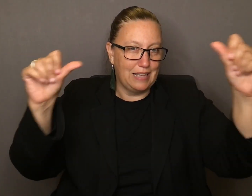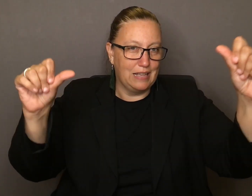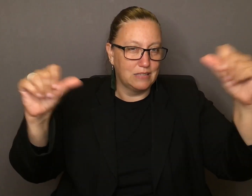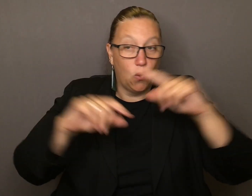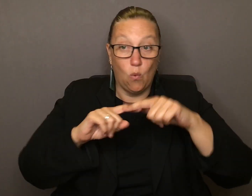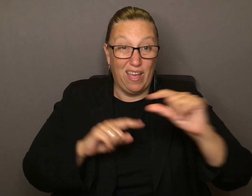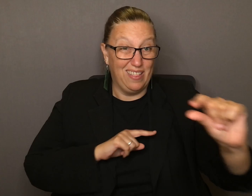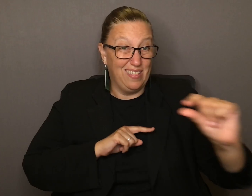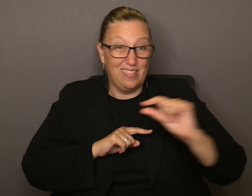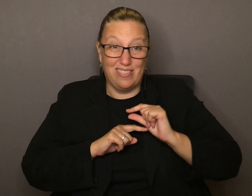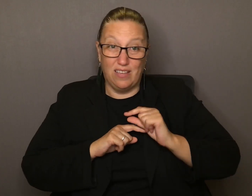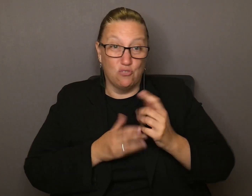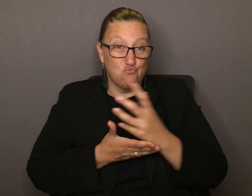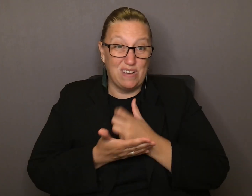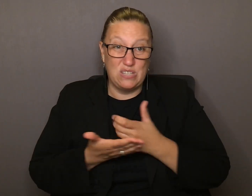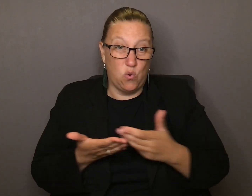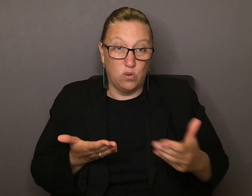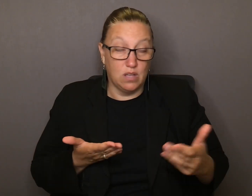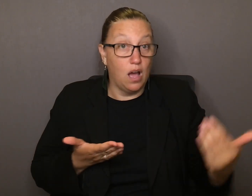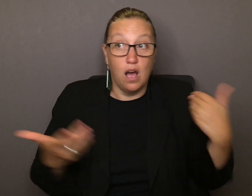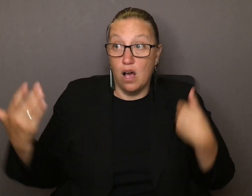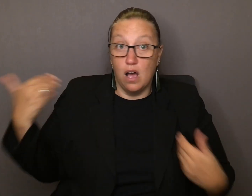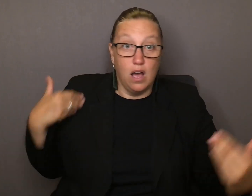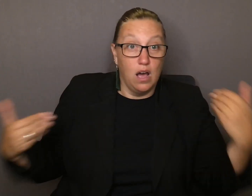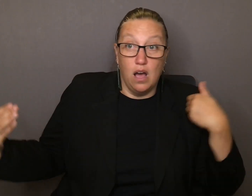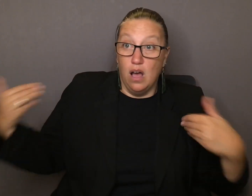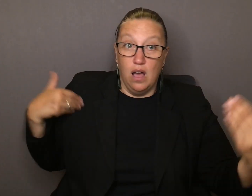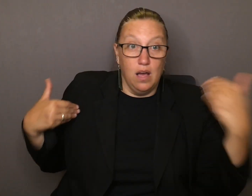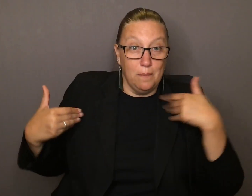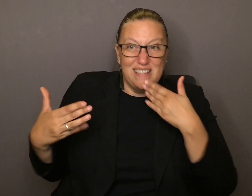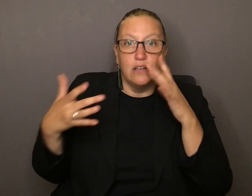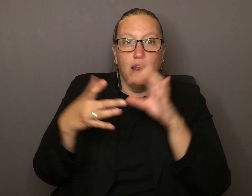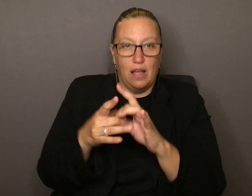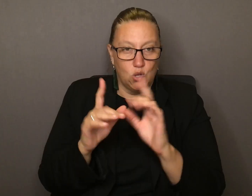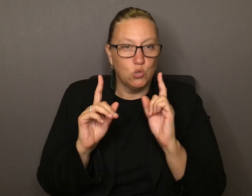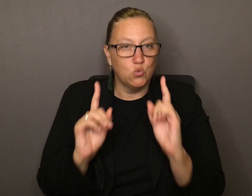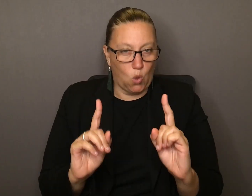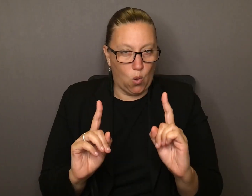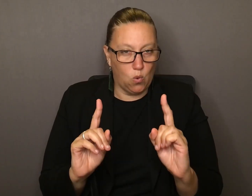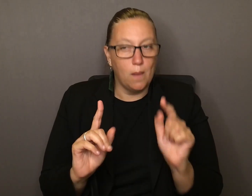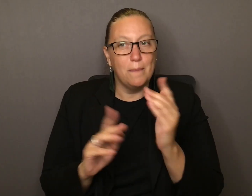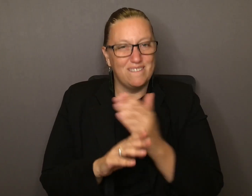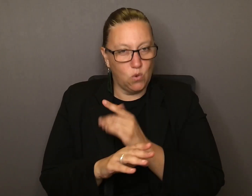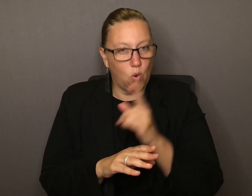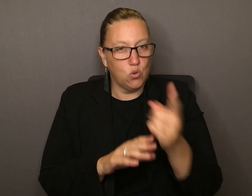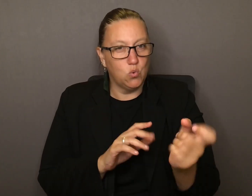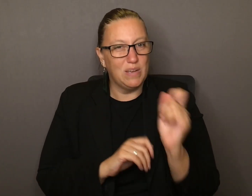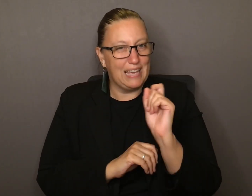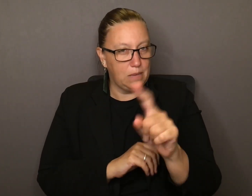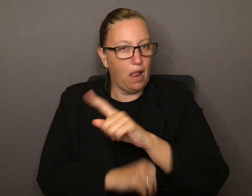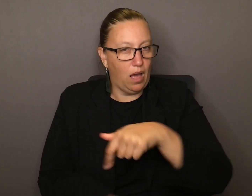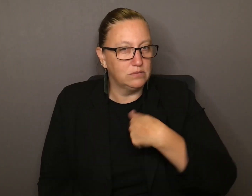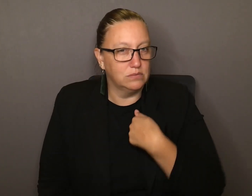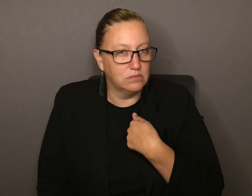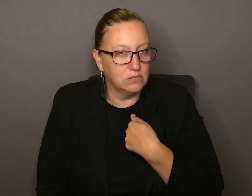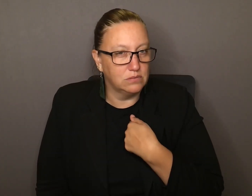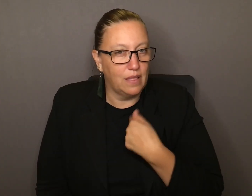of invitations to connect. So before sending that email, take a bit of time to review our